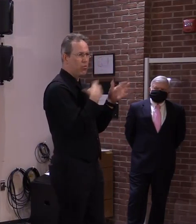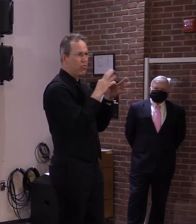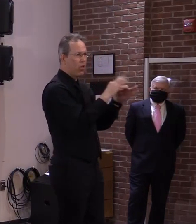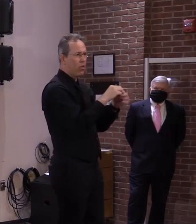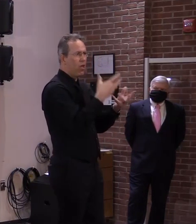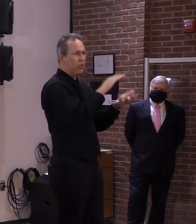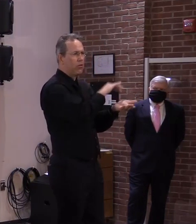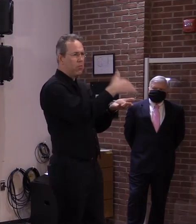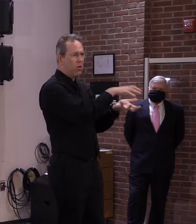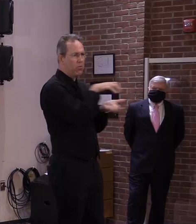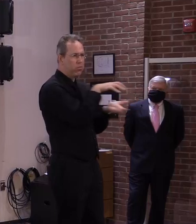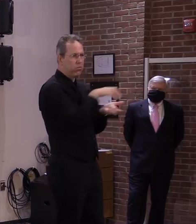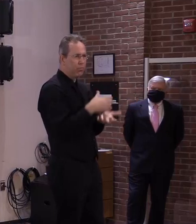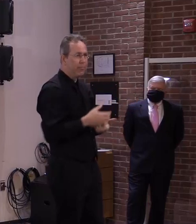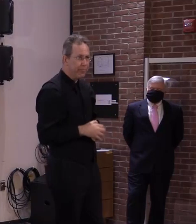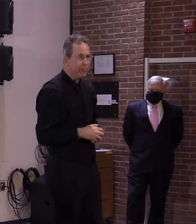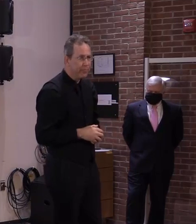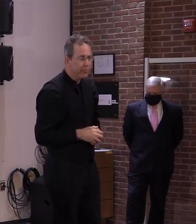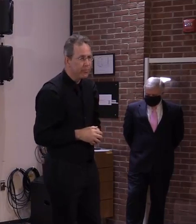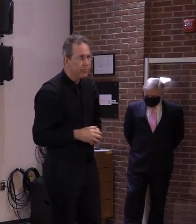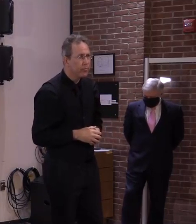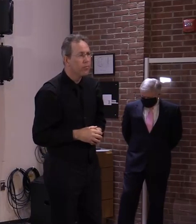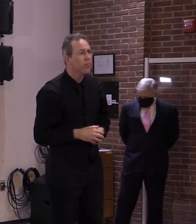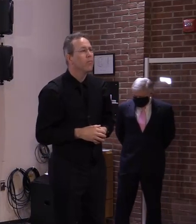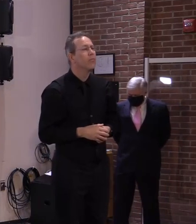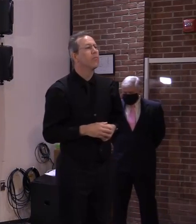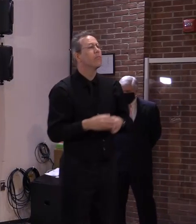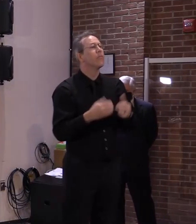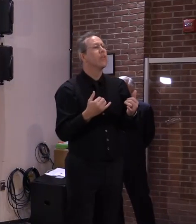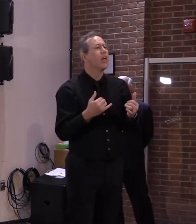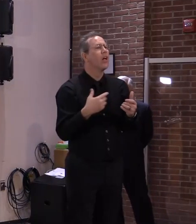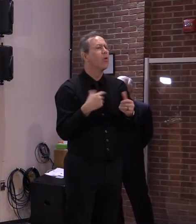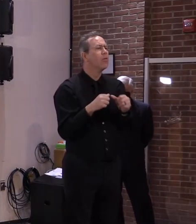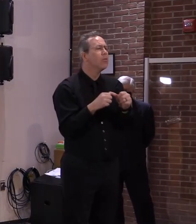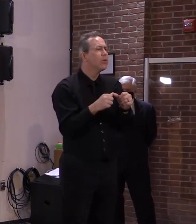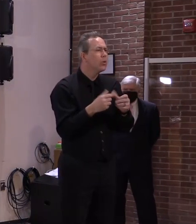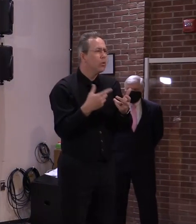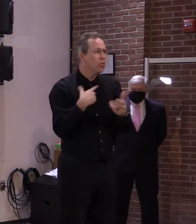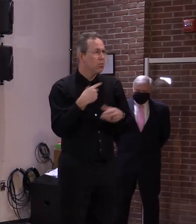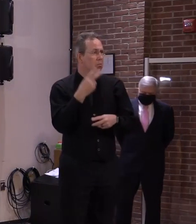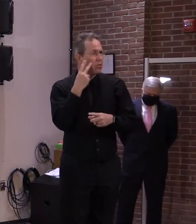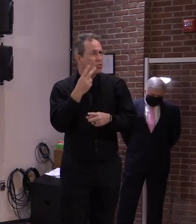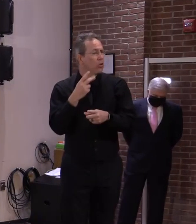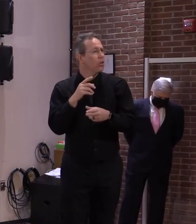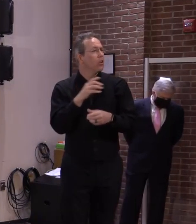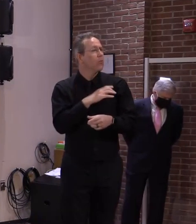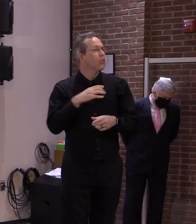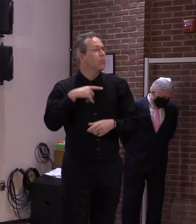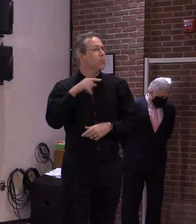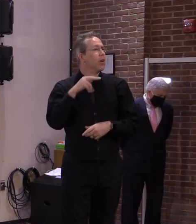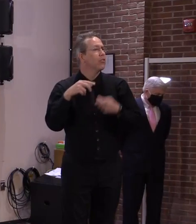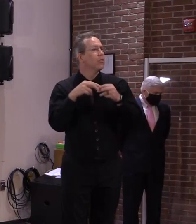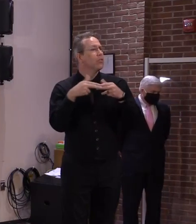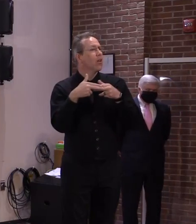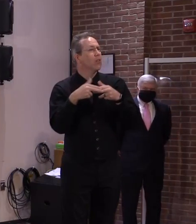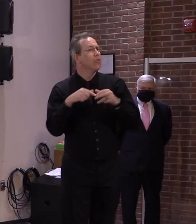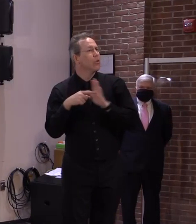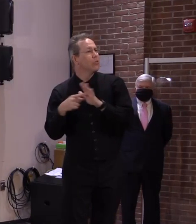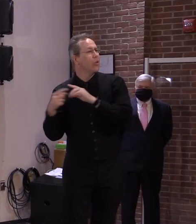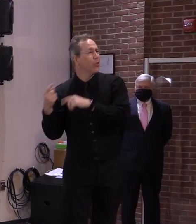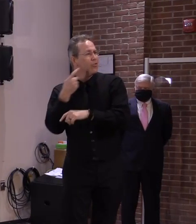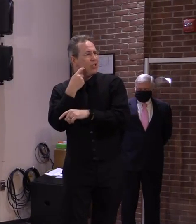And now I'll continue, as you saw in Commissioner Pichek's modeling, Vermont and the rest of New England has seen a rise